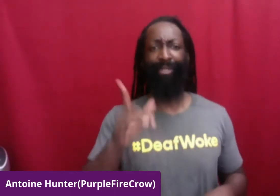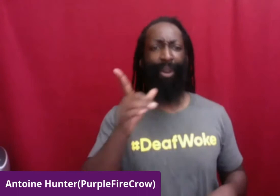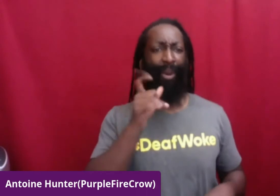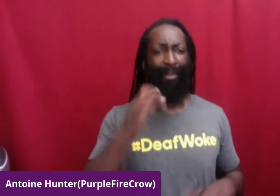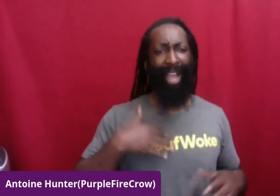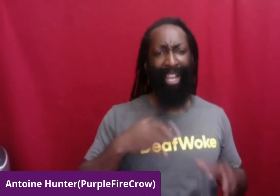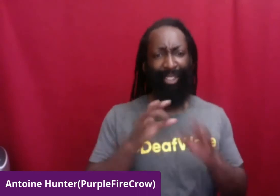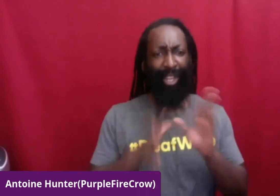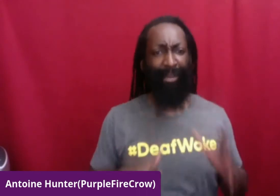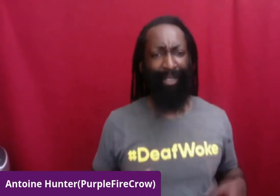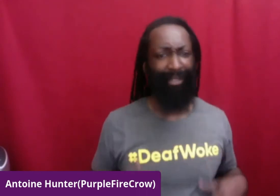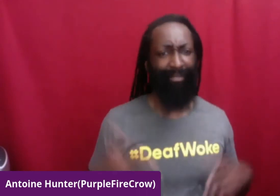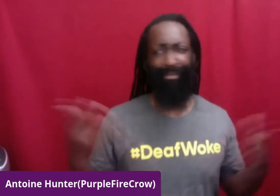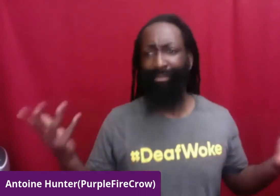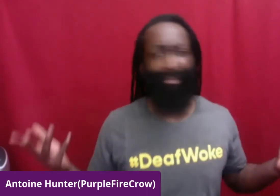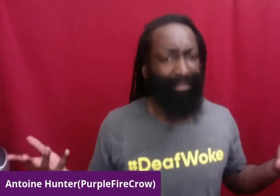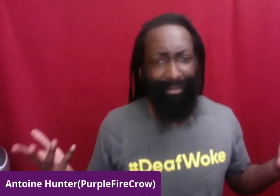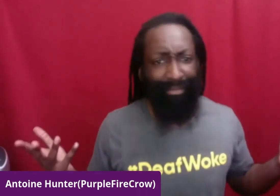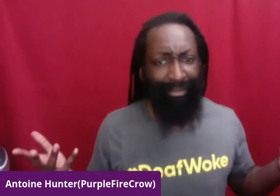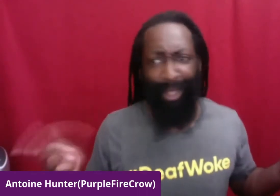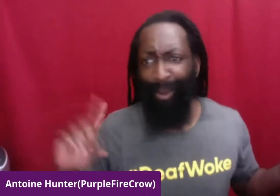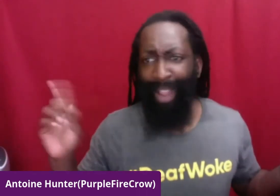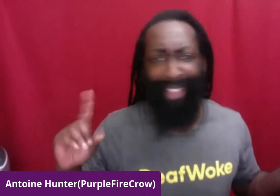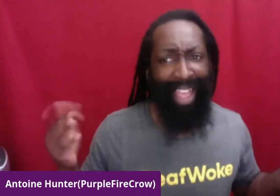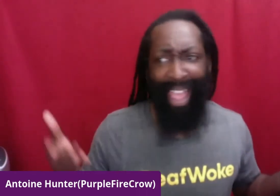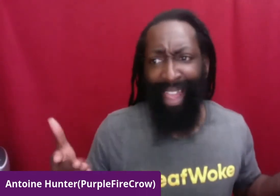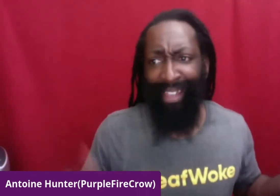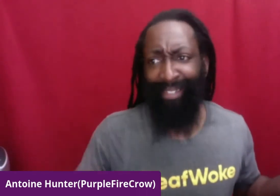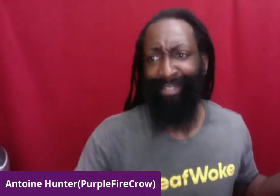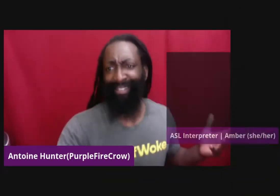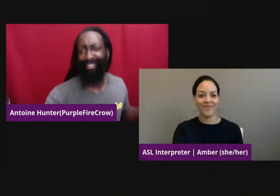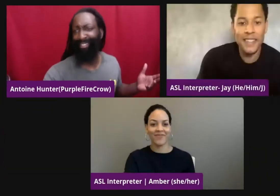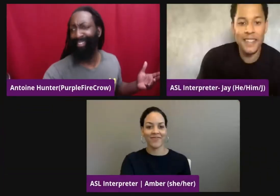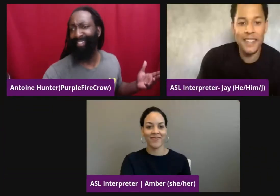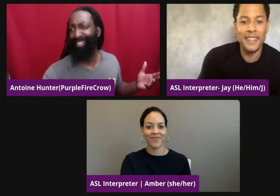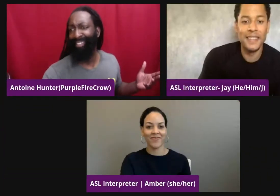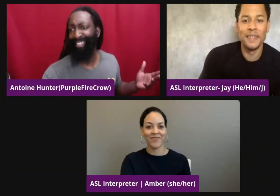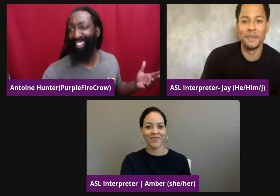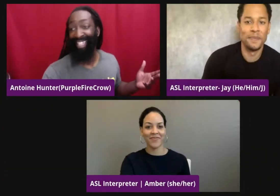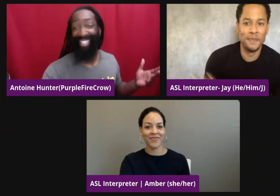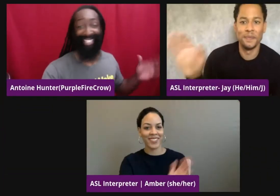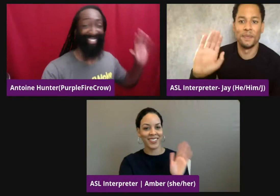I'm really thoroughly excited to present our two amazing interpreters. Where are they at?